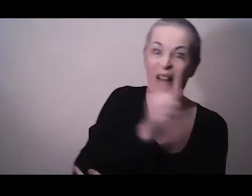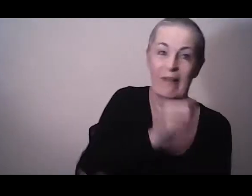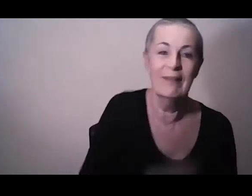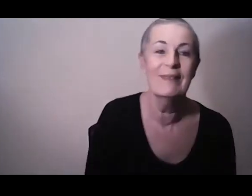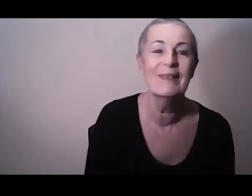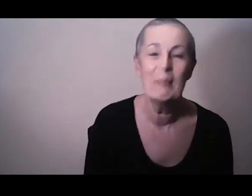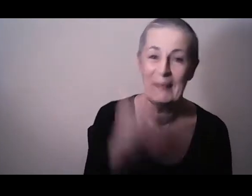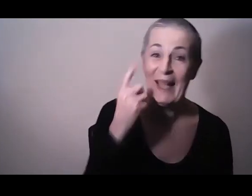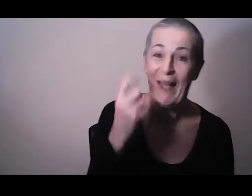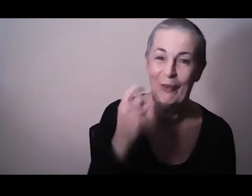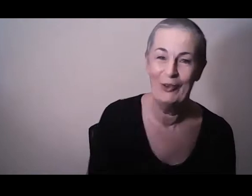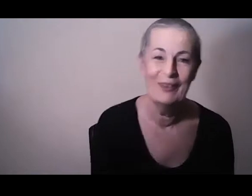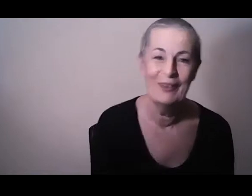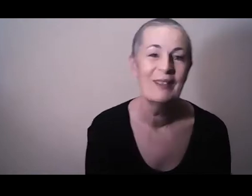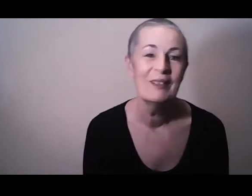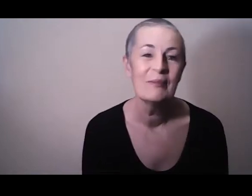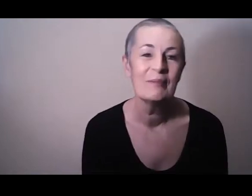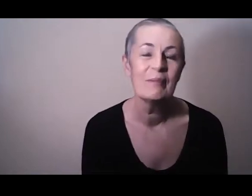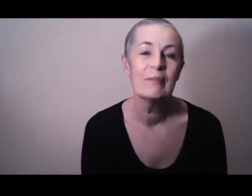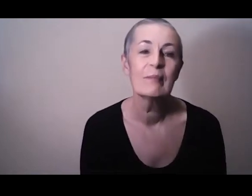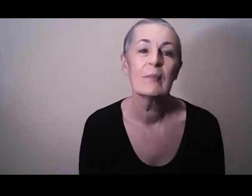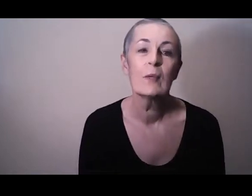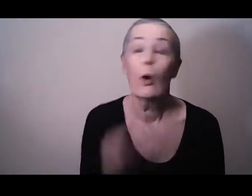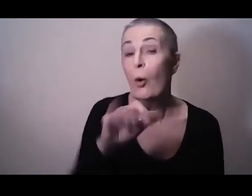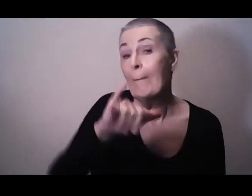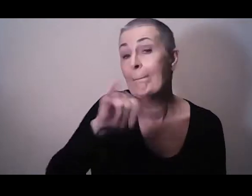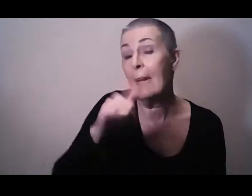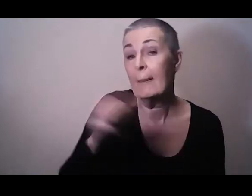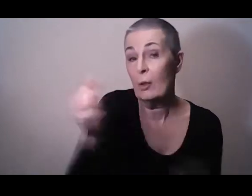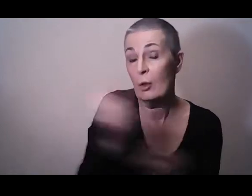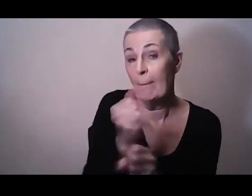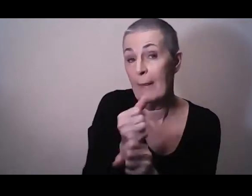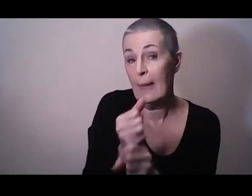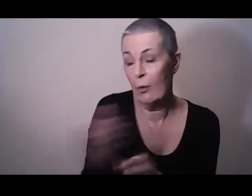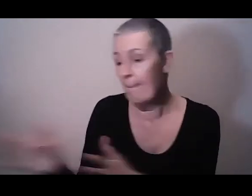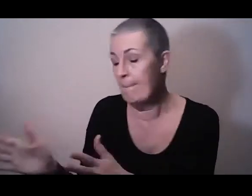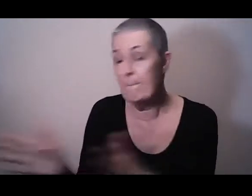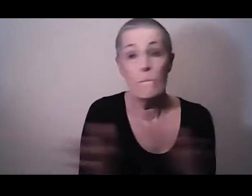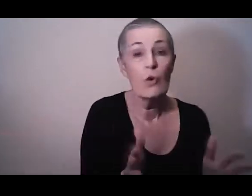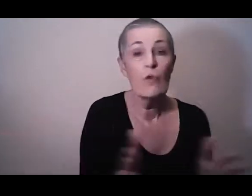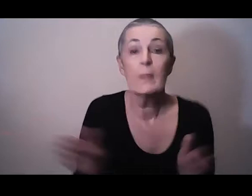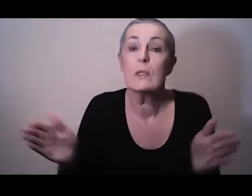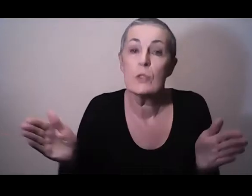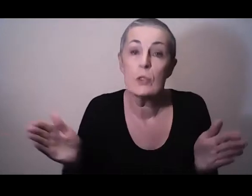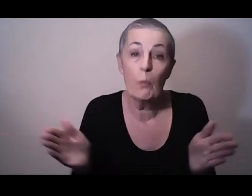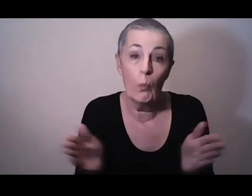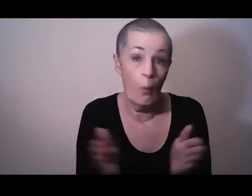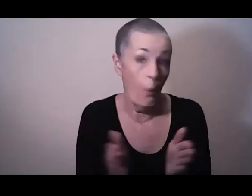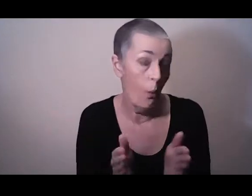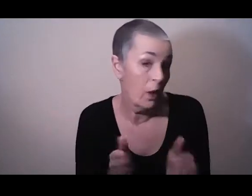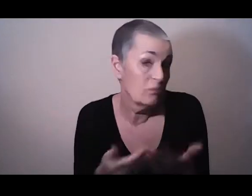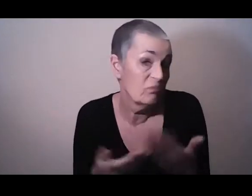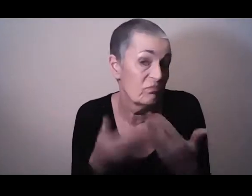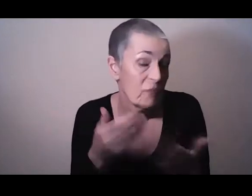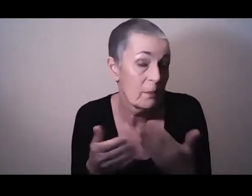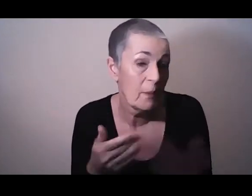Or you can just keep your movements smaller. It all depends on